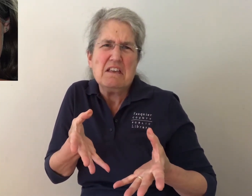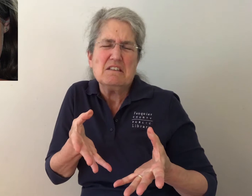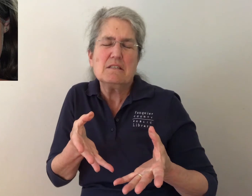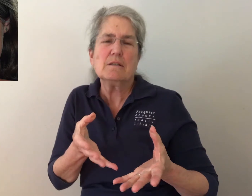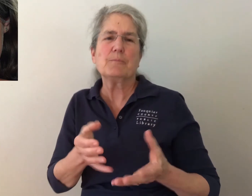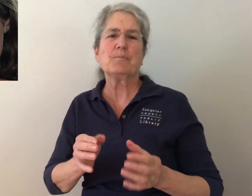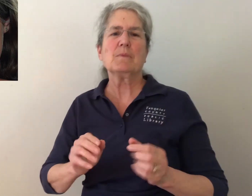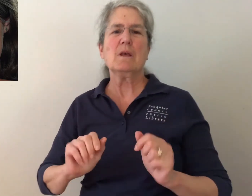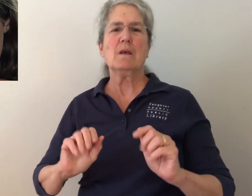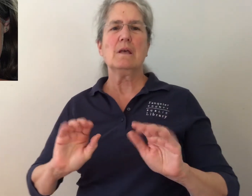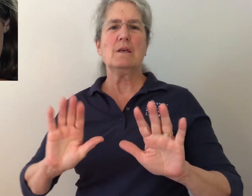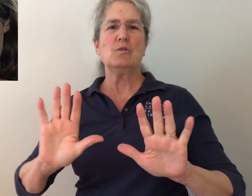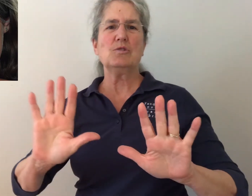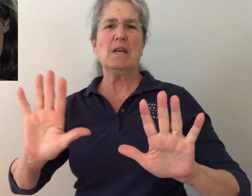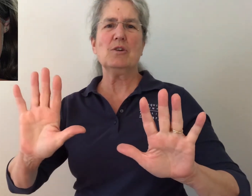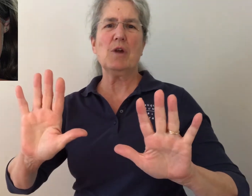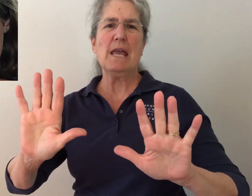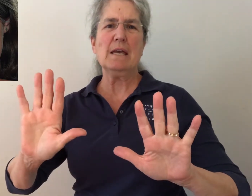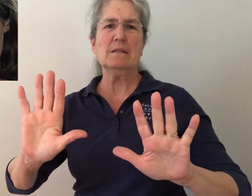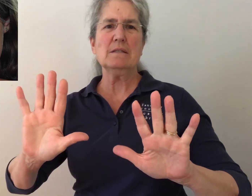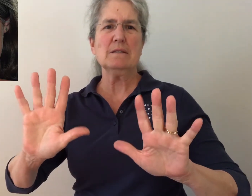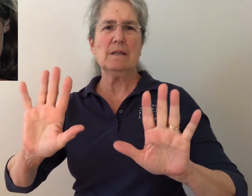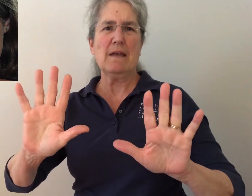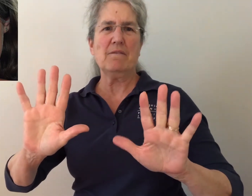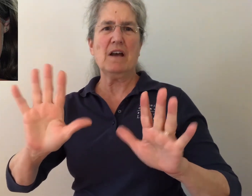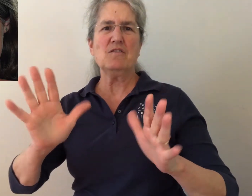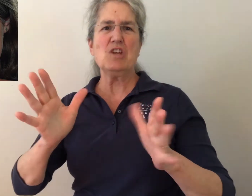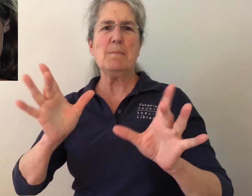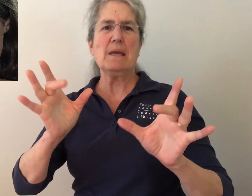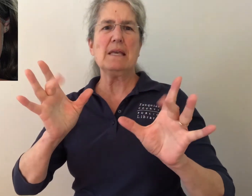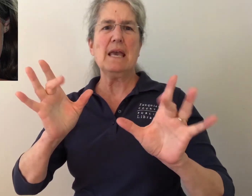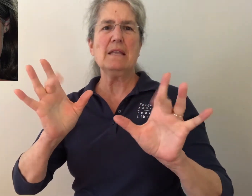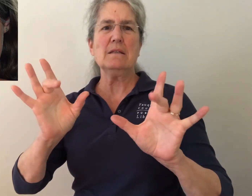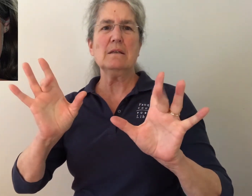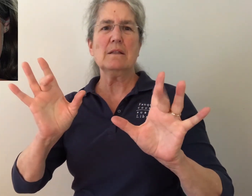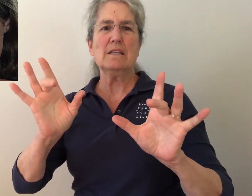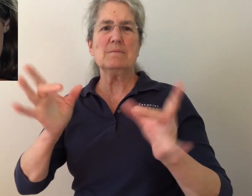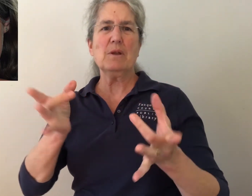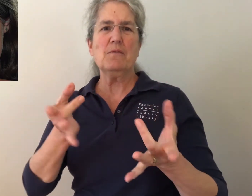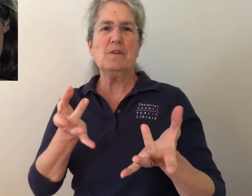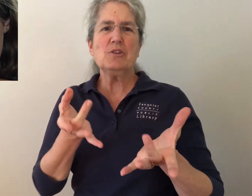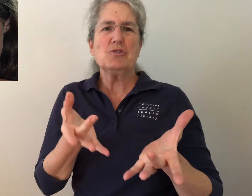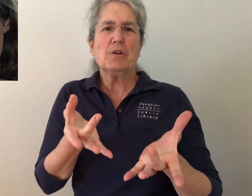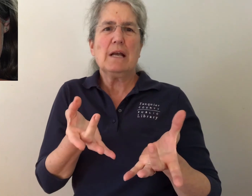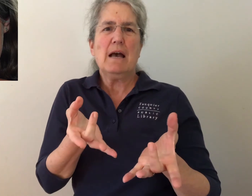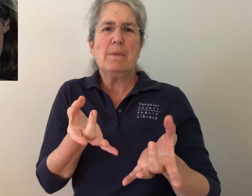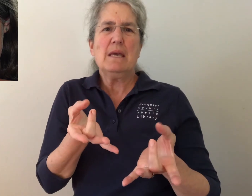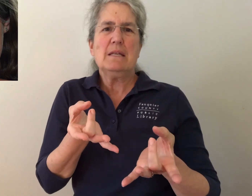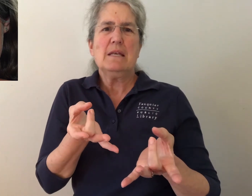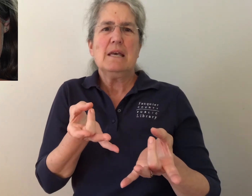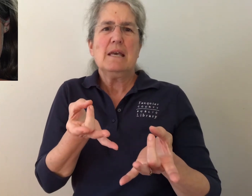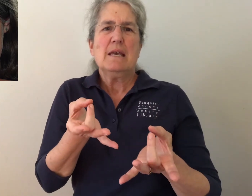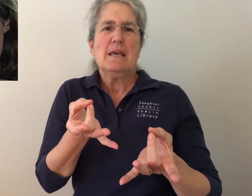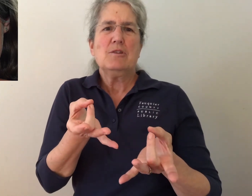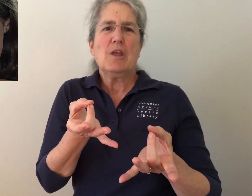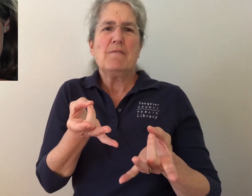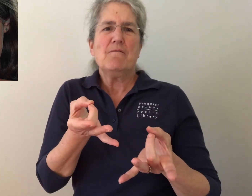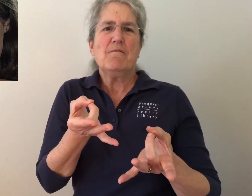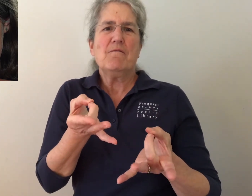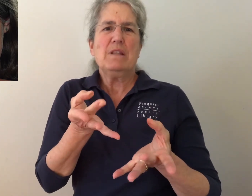hate. You take your hands in that five shape again. These middle fingers are gonna come in and they